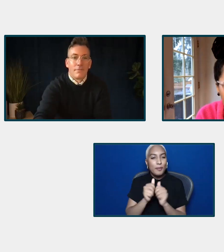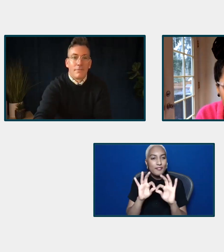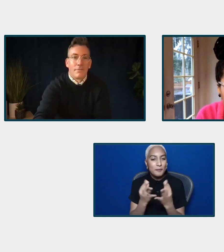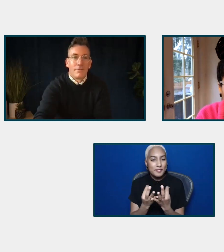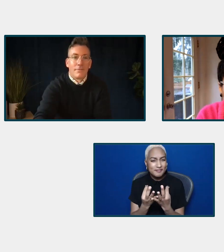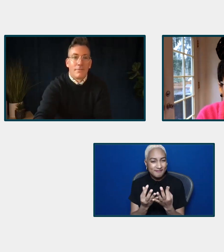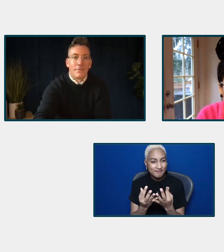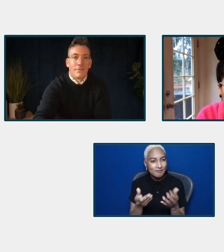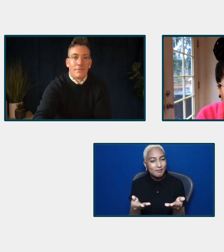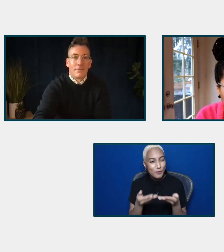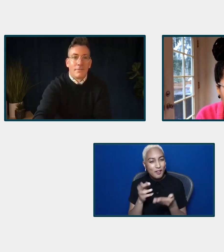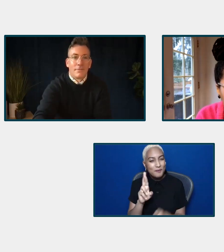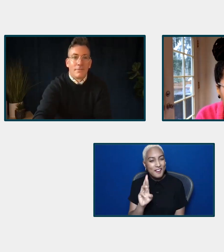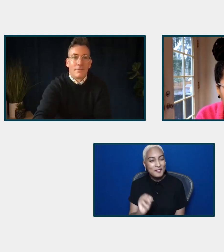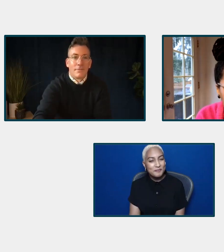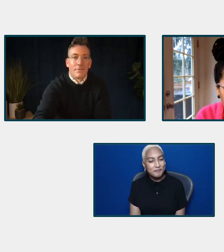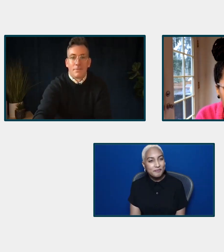Welcome, R.M.